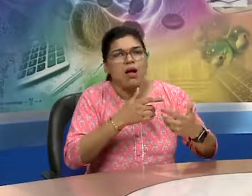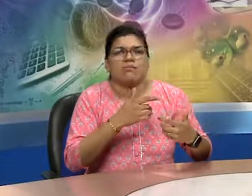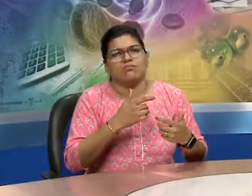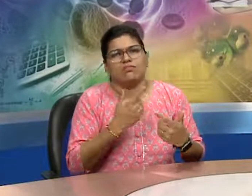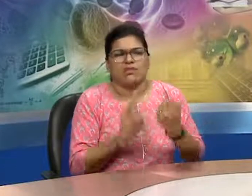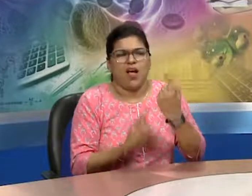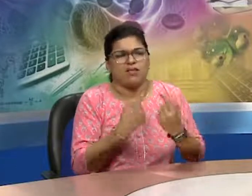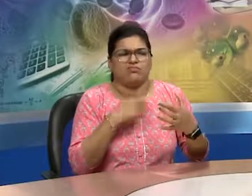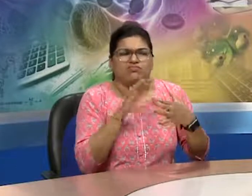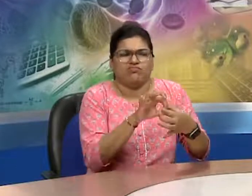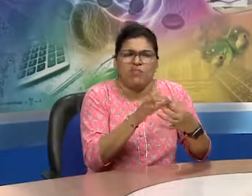So